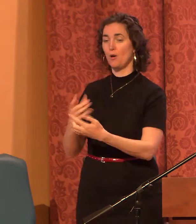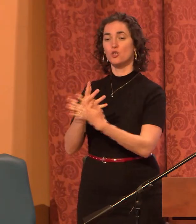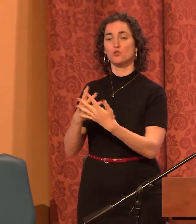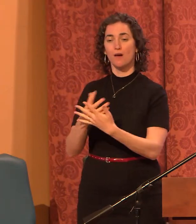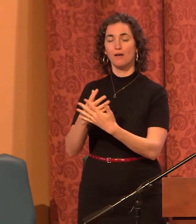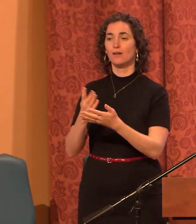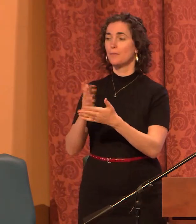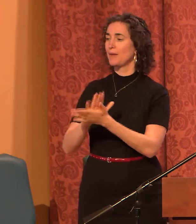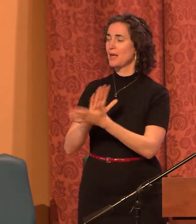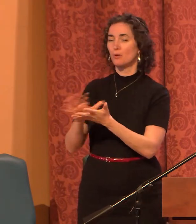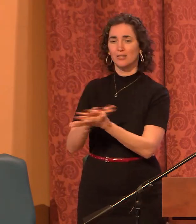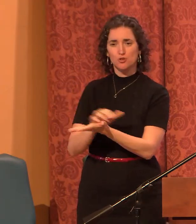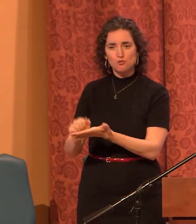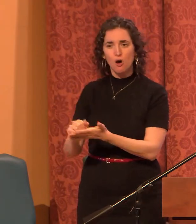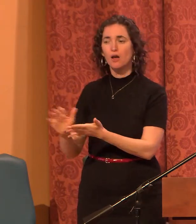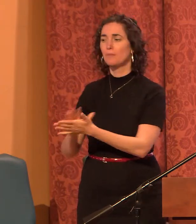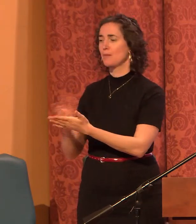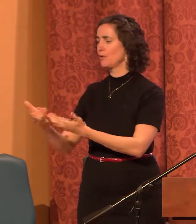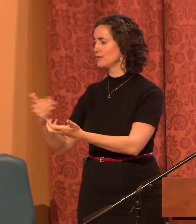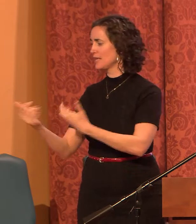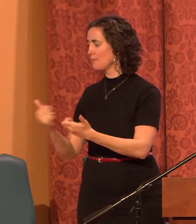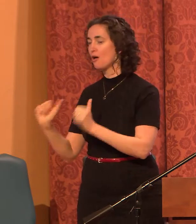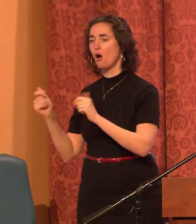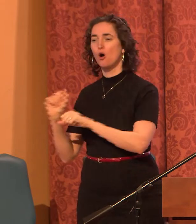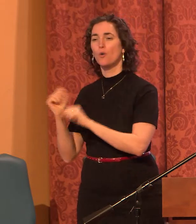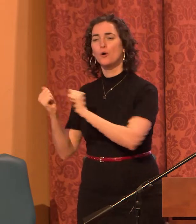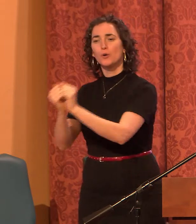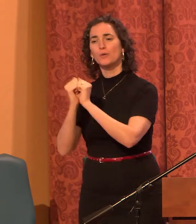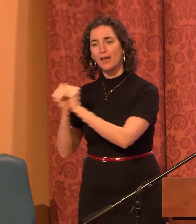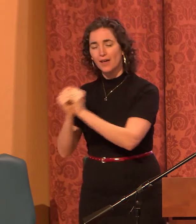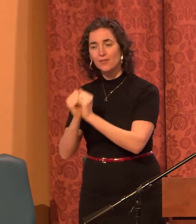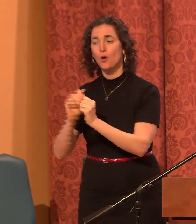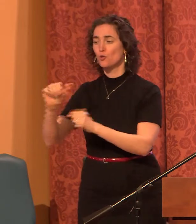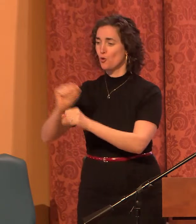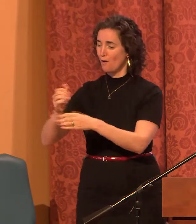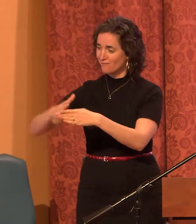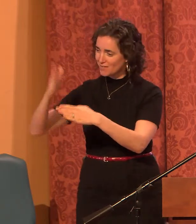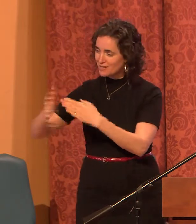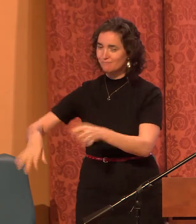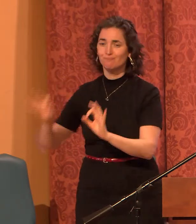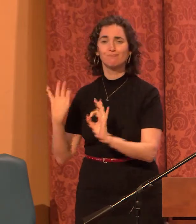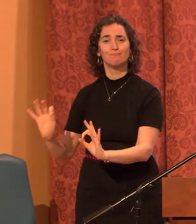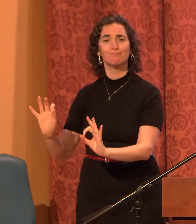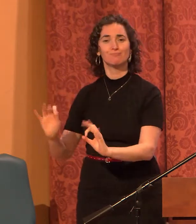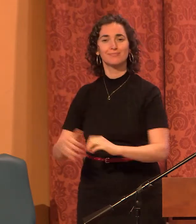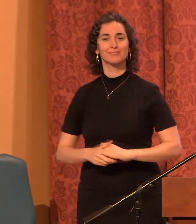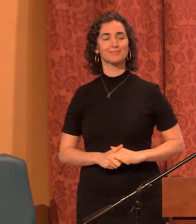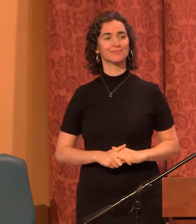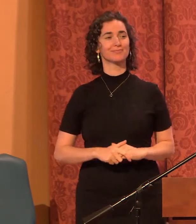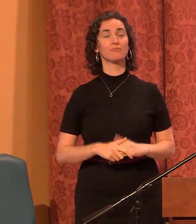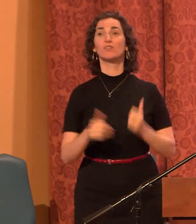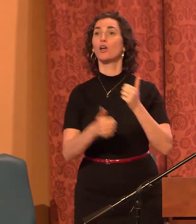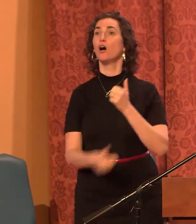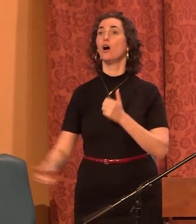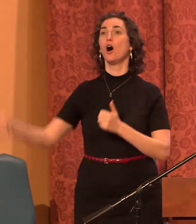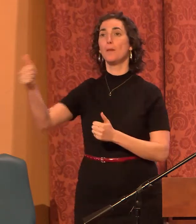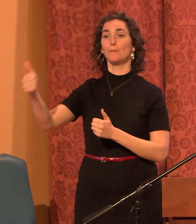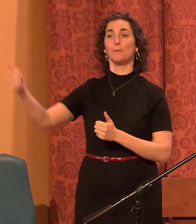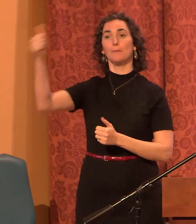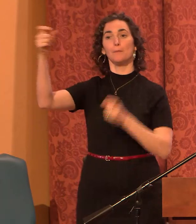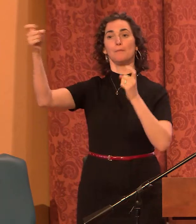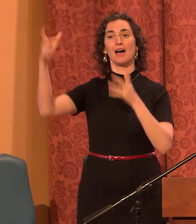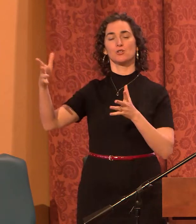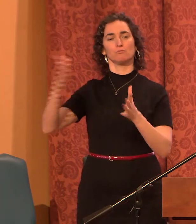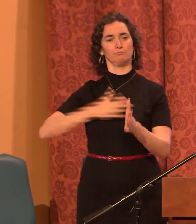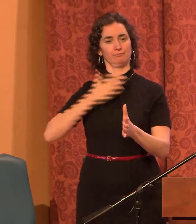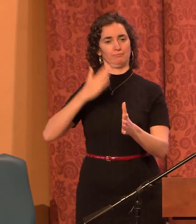sorting department work together and get the job done. Upper management is very